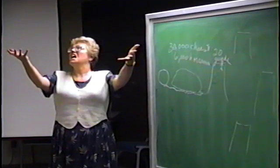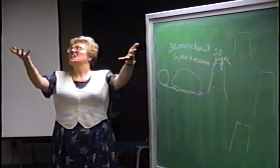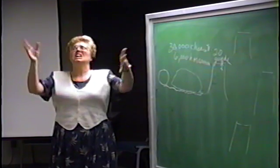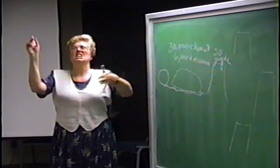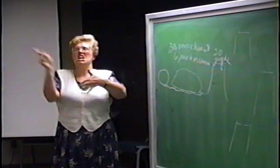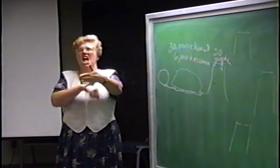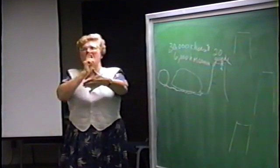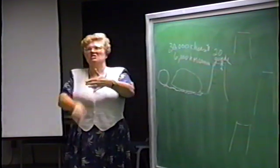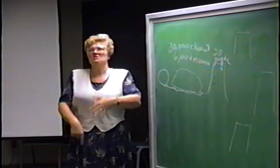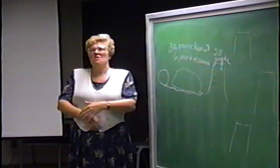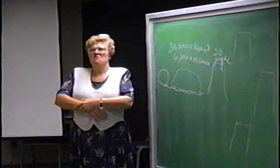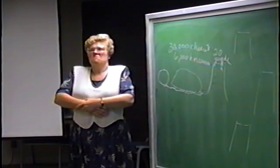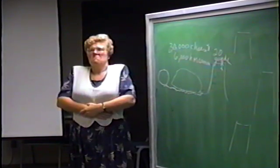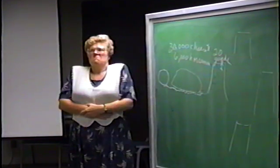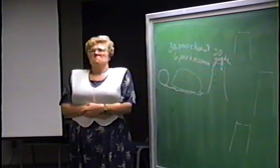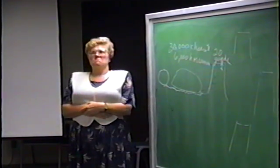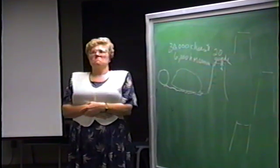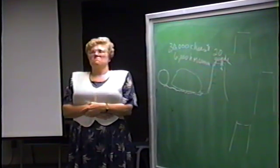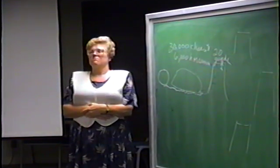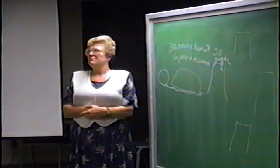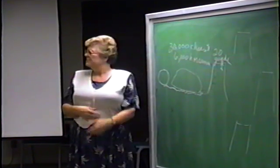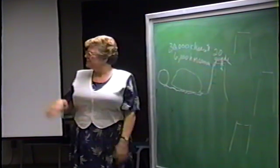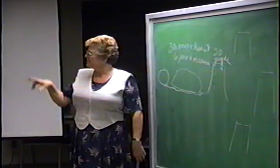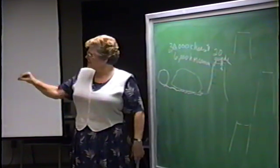Land, contact. So,